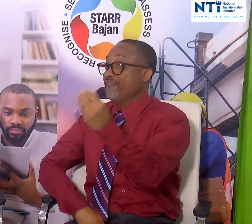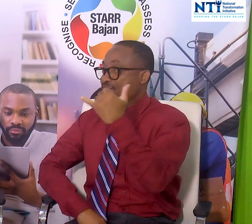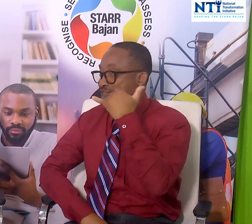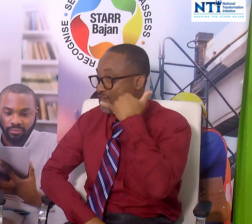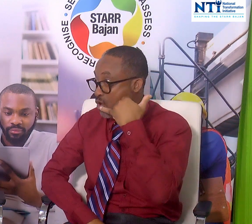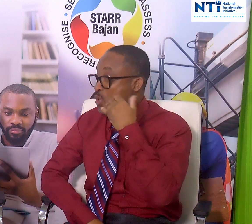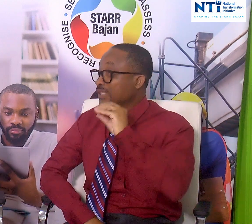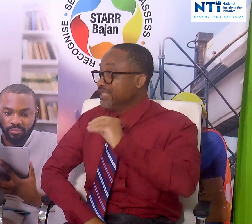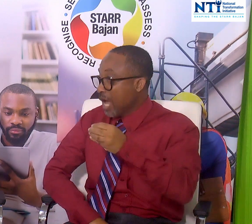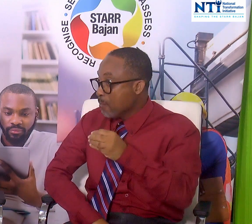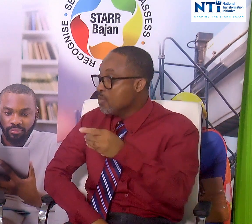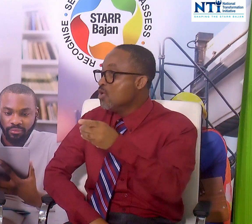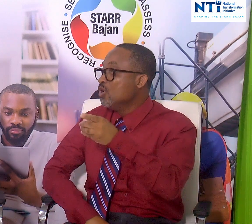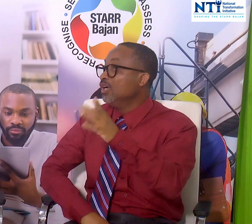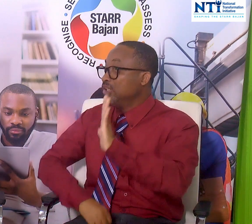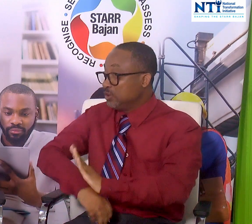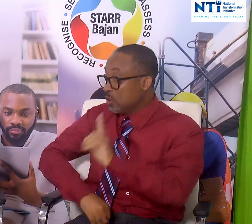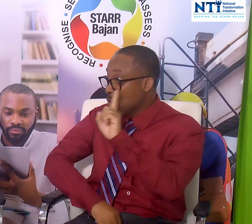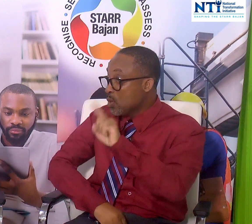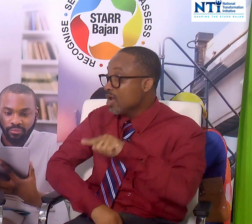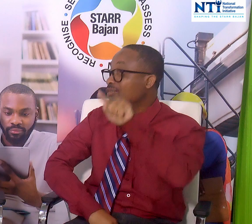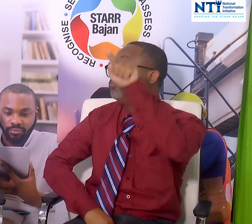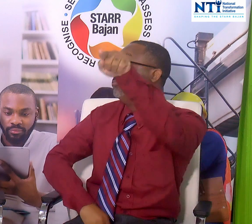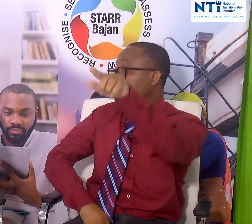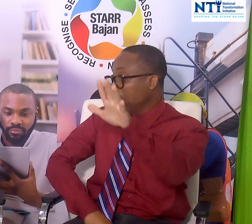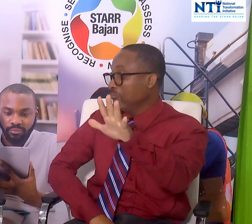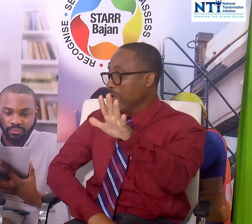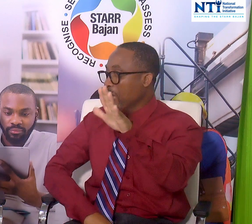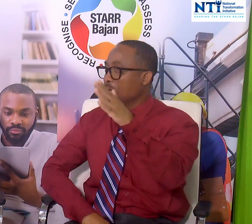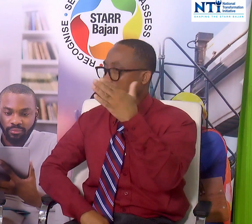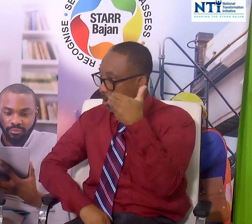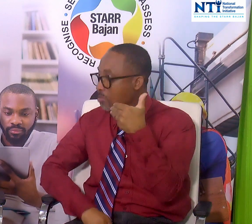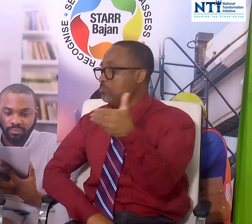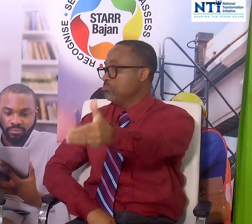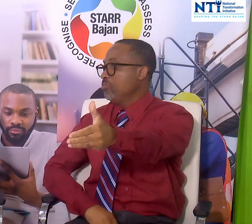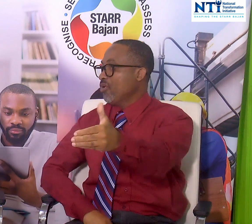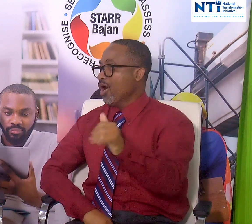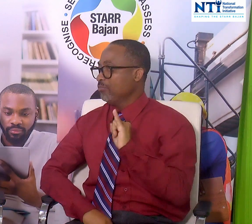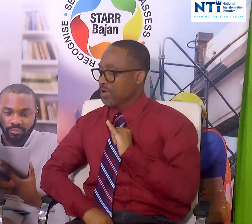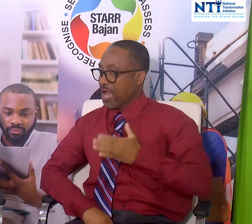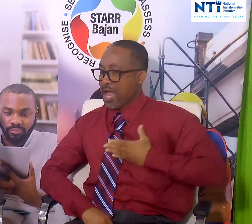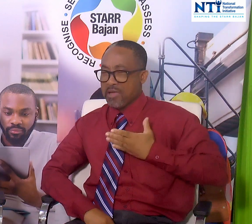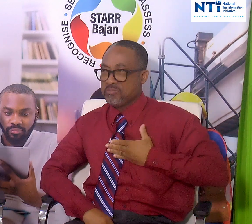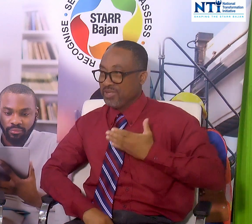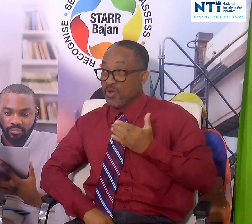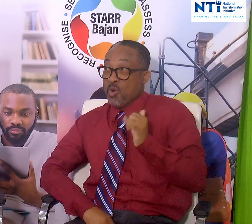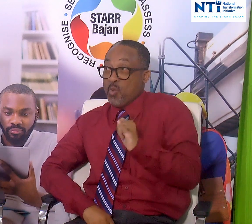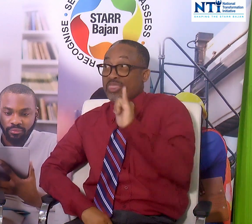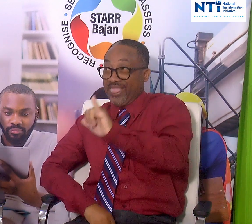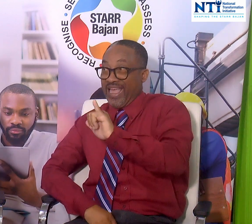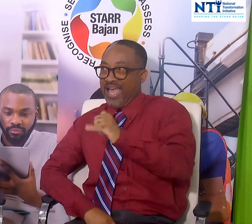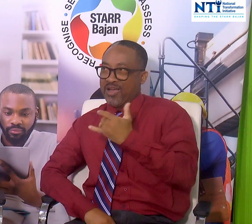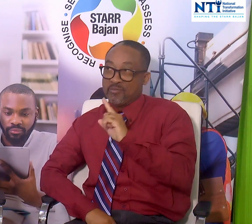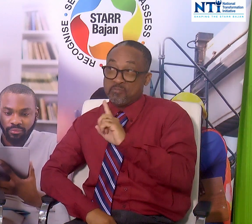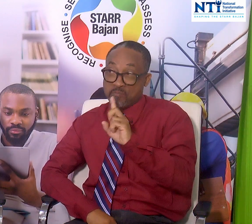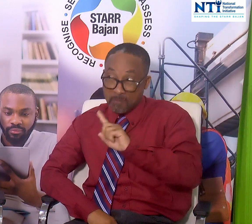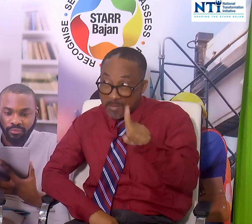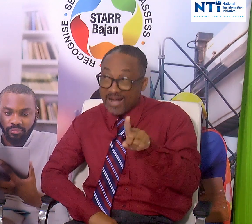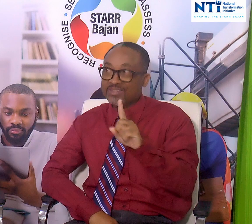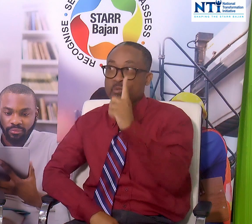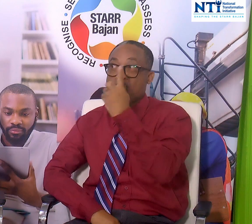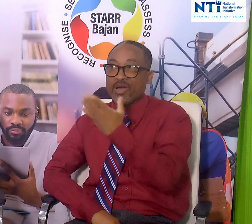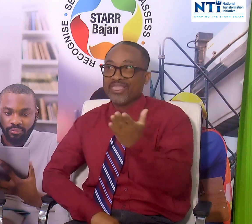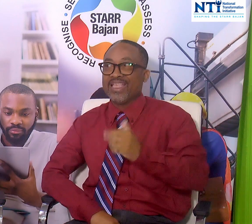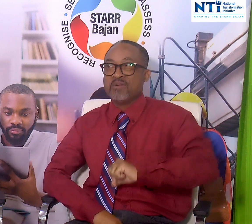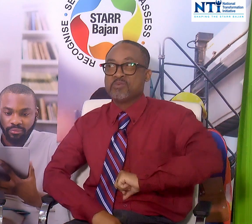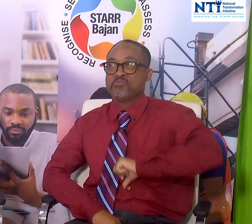I know there are people who say, you know, I would like to learn some sign language, and they would say, you know, someone will say, oh, my friend can be able to teach you. And I'm really happy that